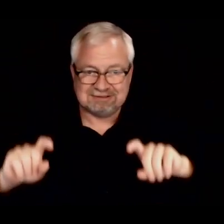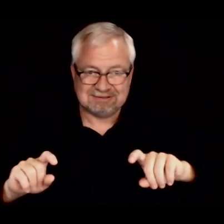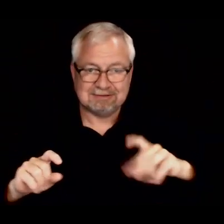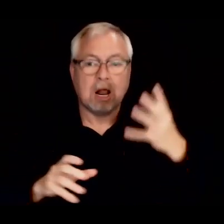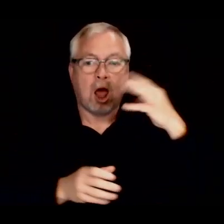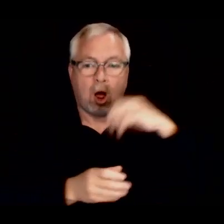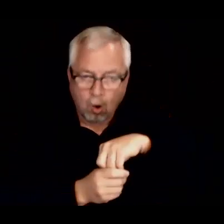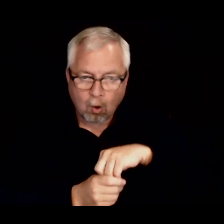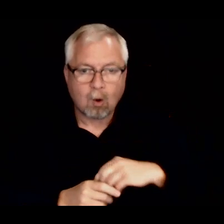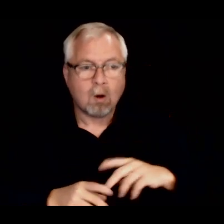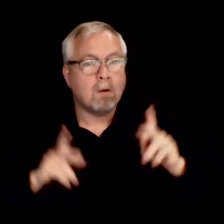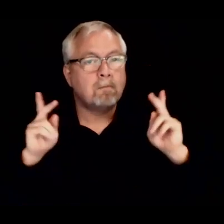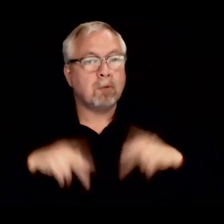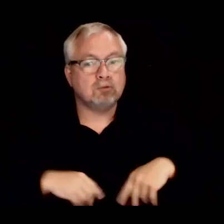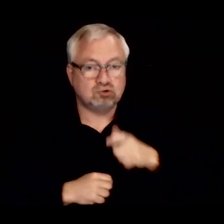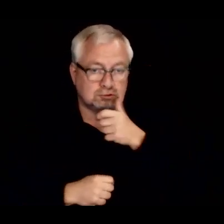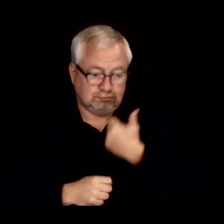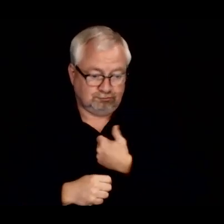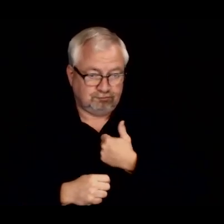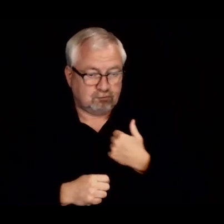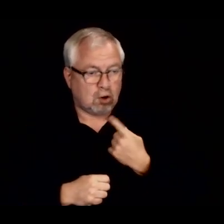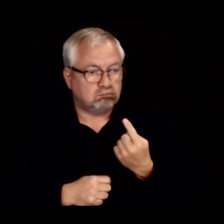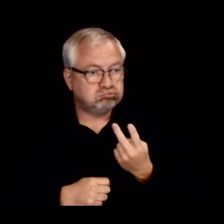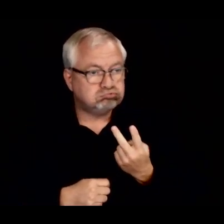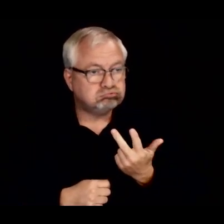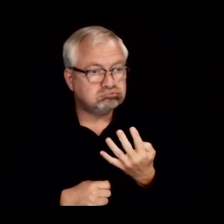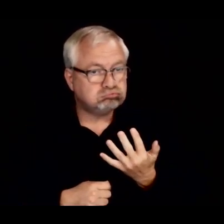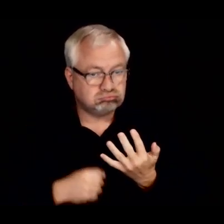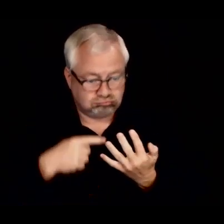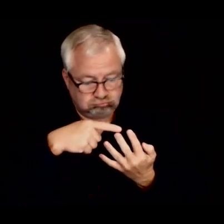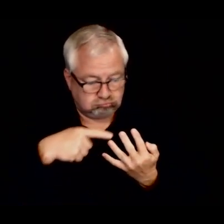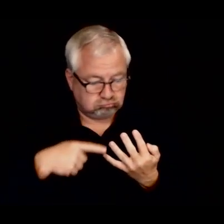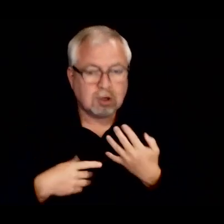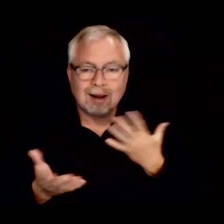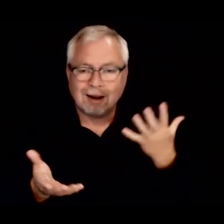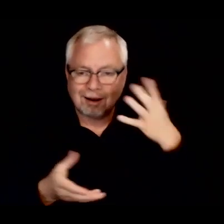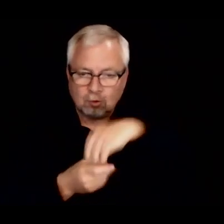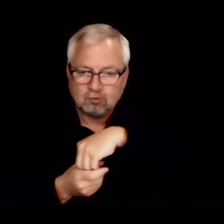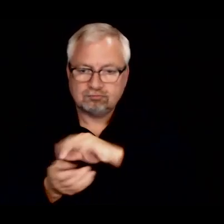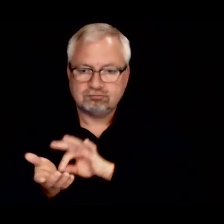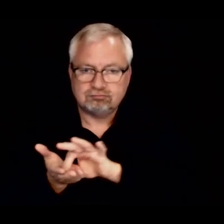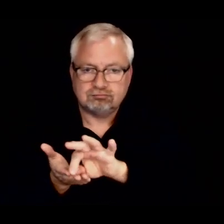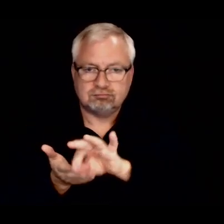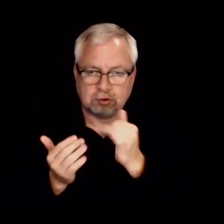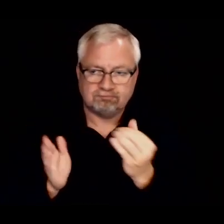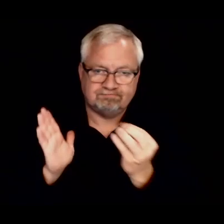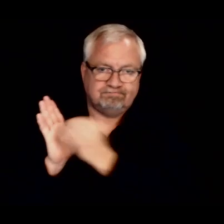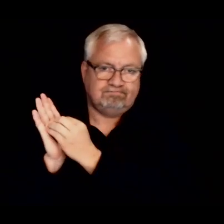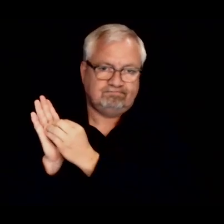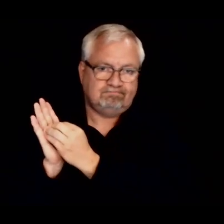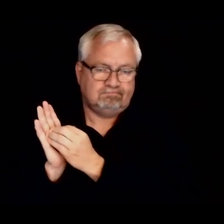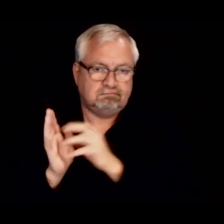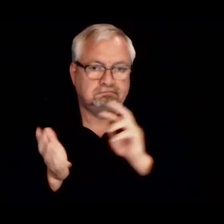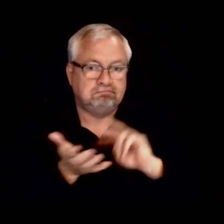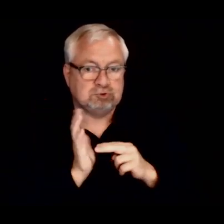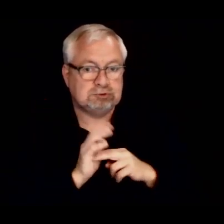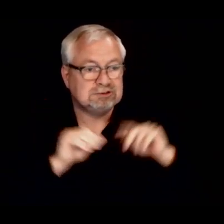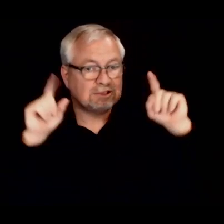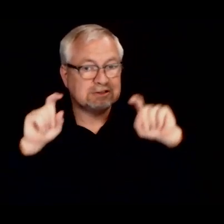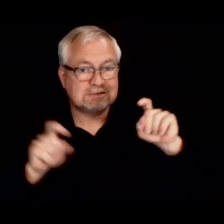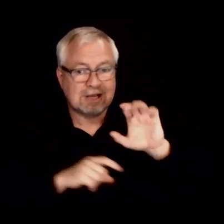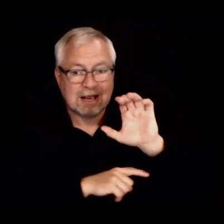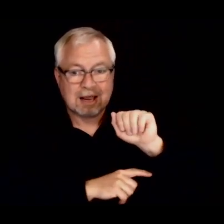was tested multiple times. Testing methods and capacity have significantly changed since the outbreak started. In the